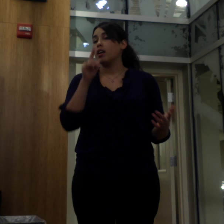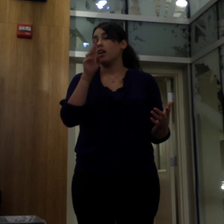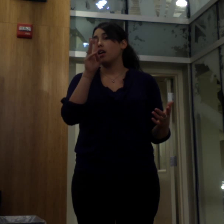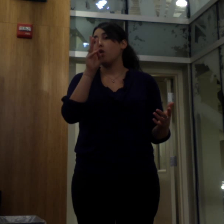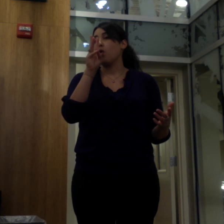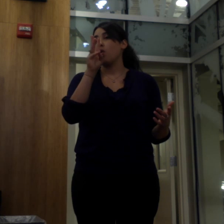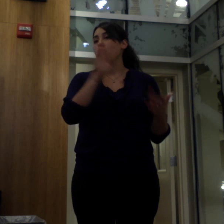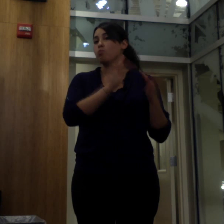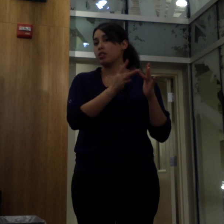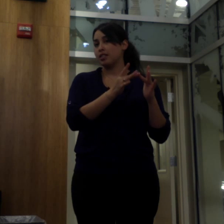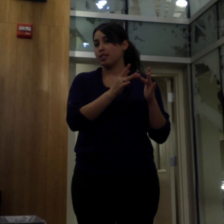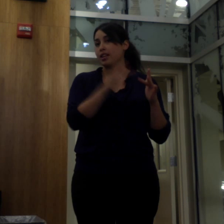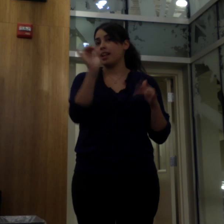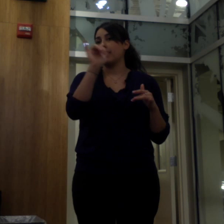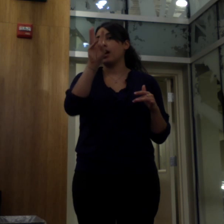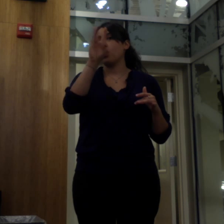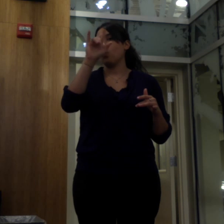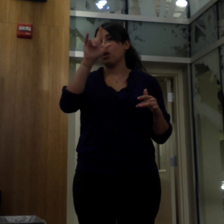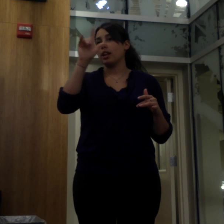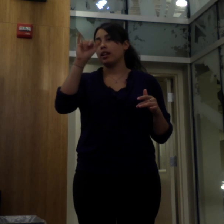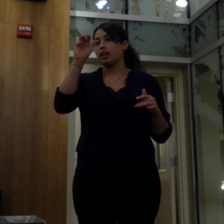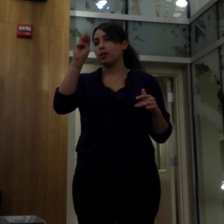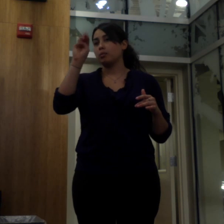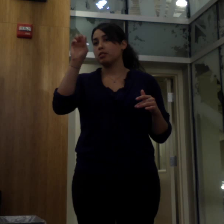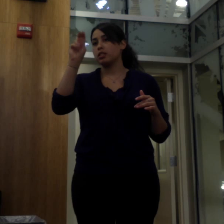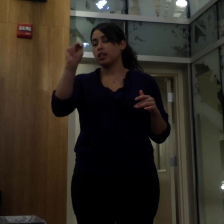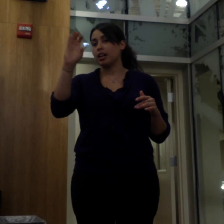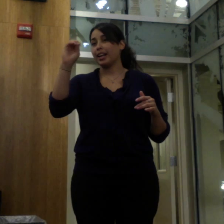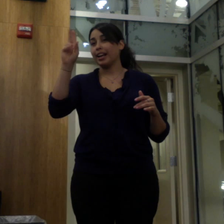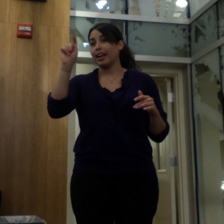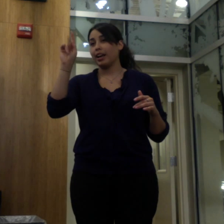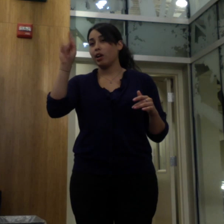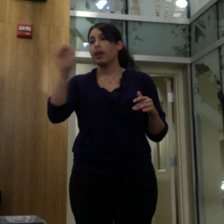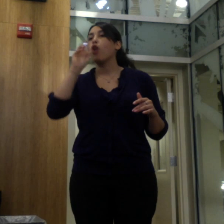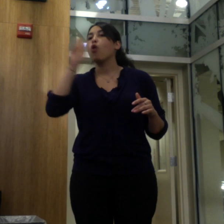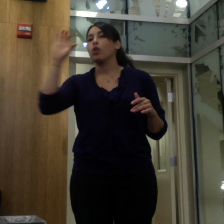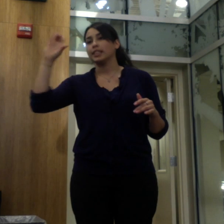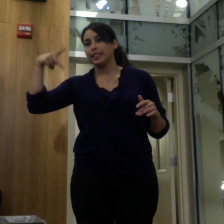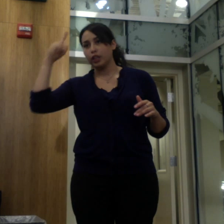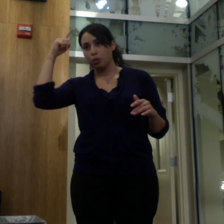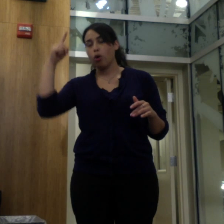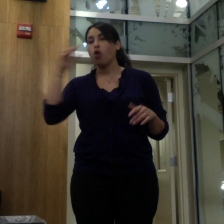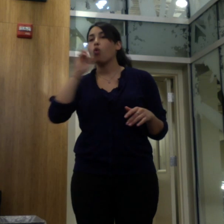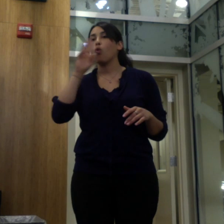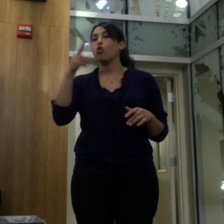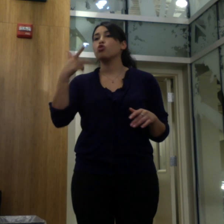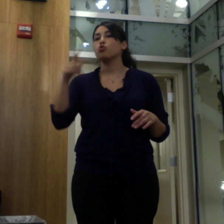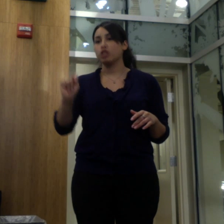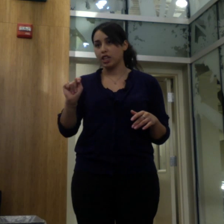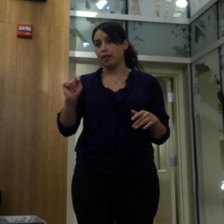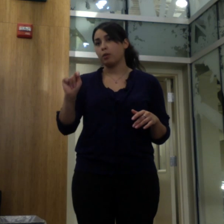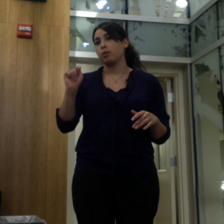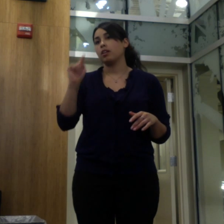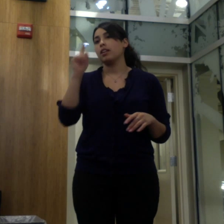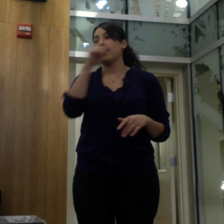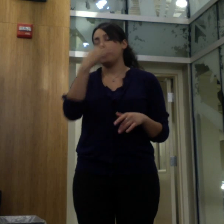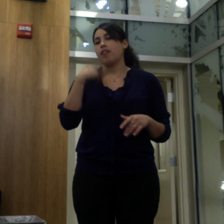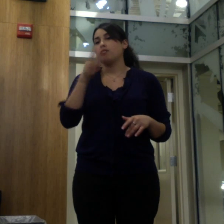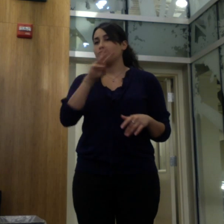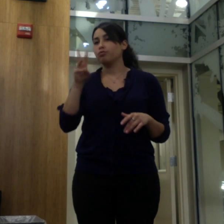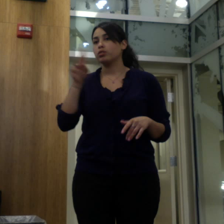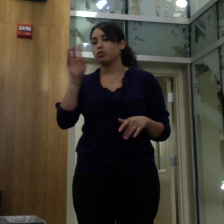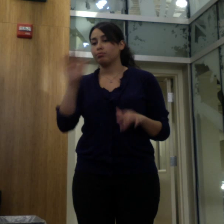websites like the Williamson County website or Cedar Park website or Georgetown's website, and you